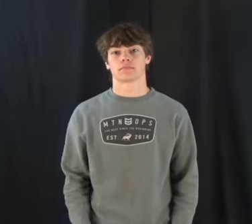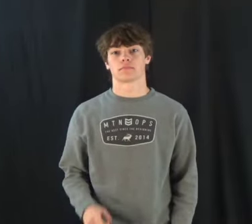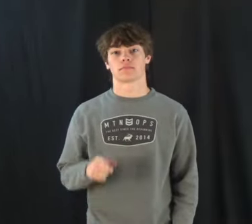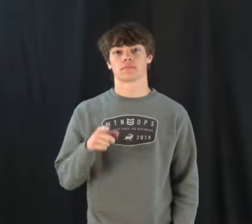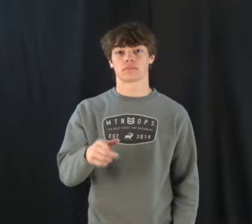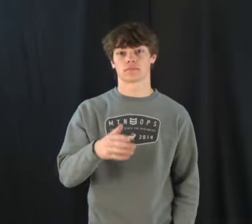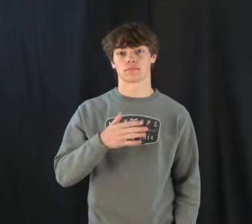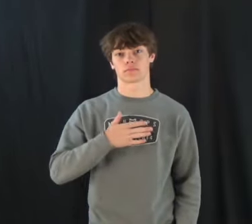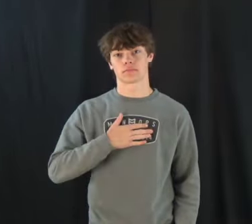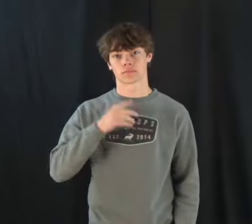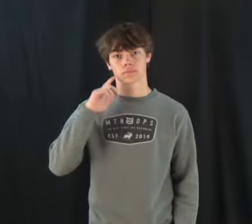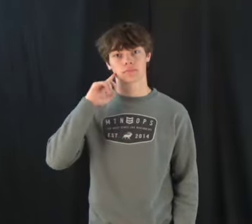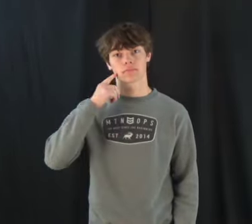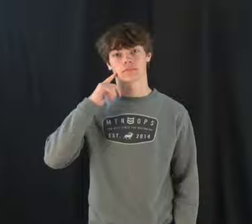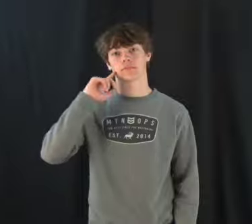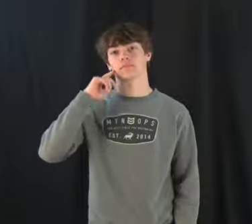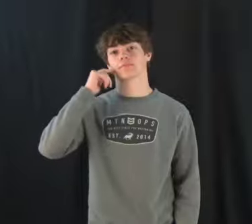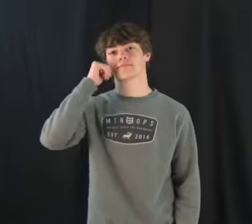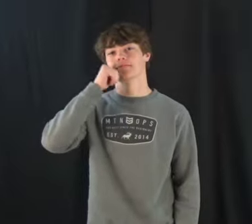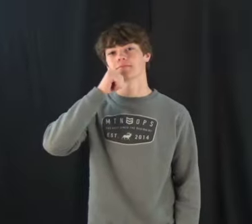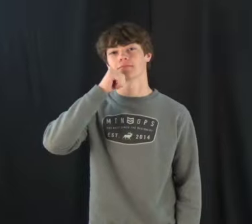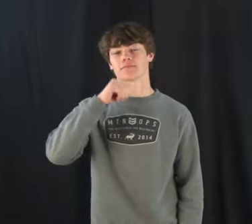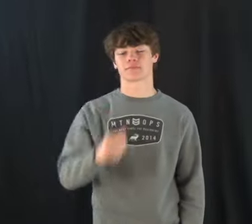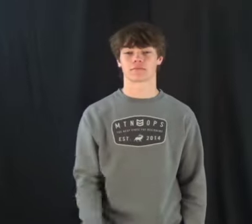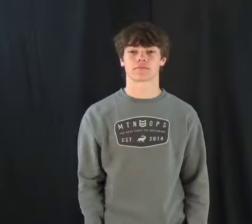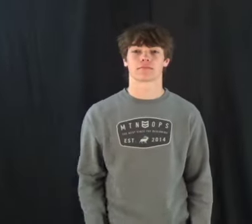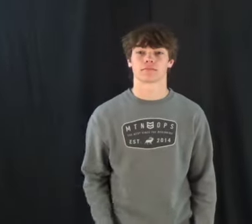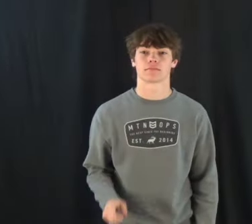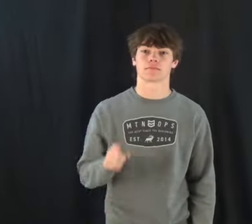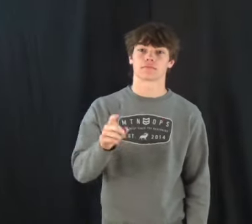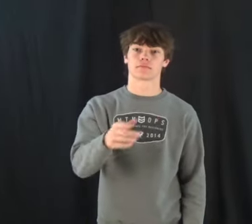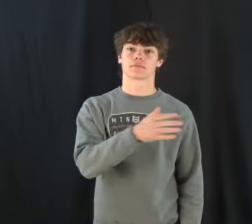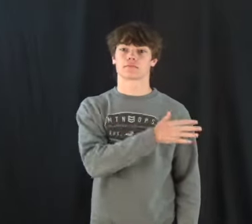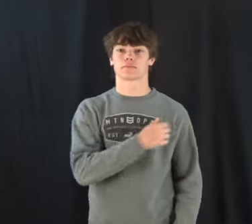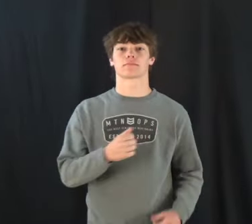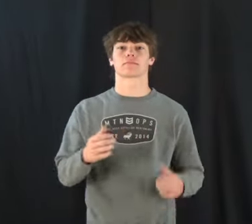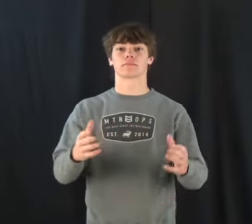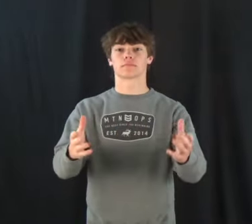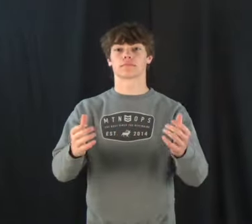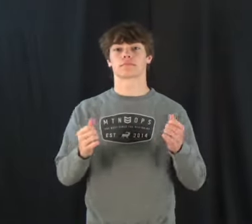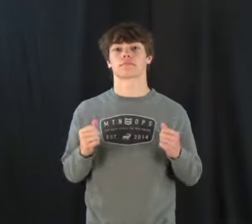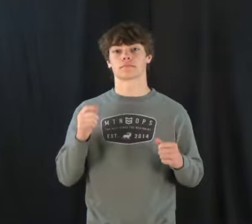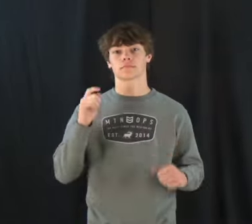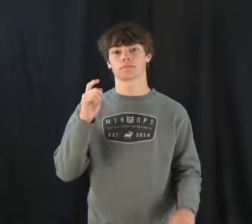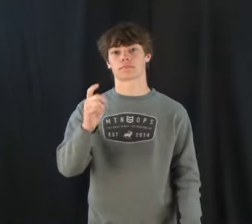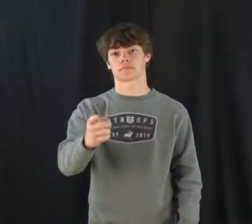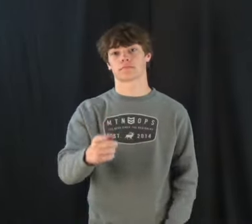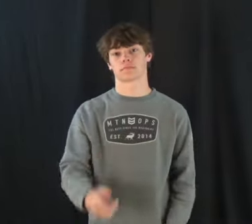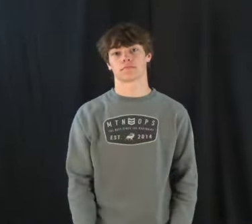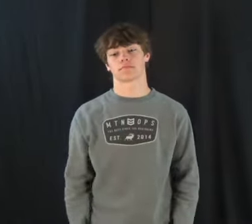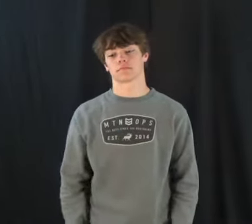You are my candy girl And you got me wanting you